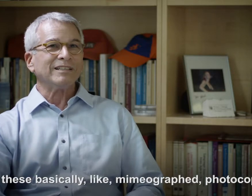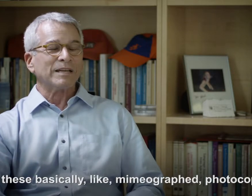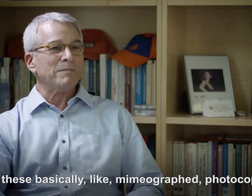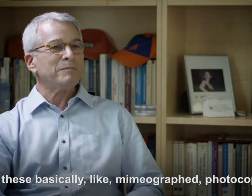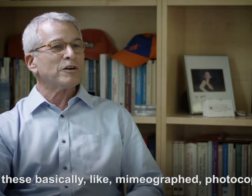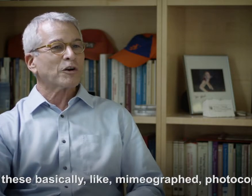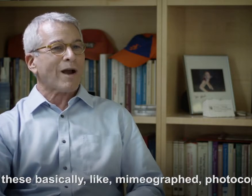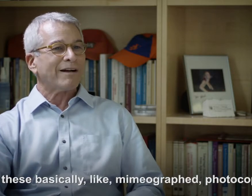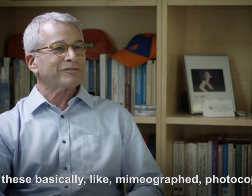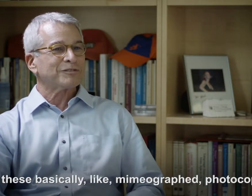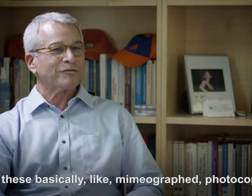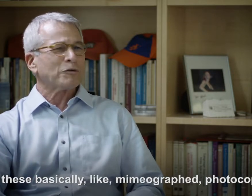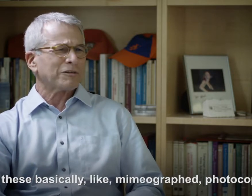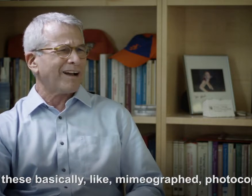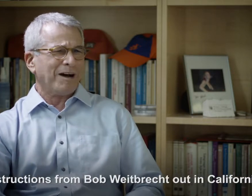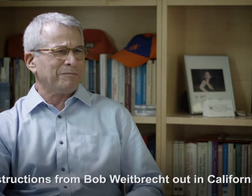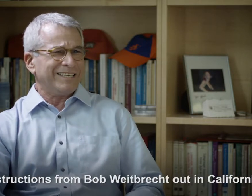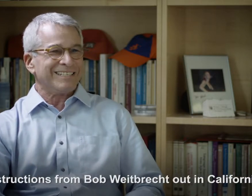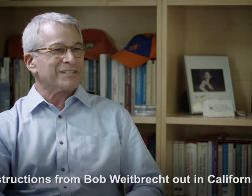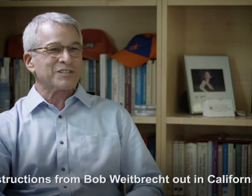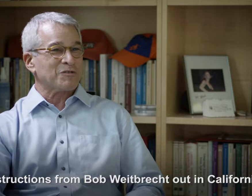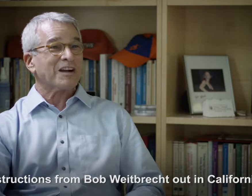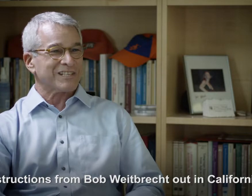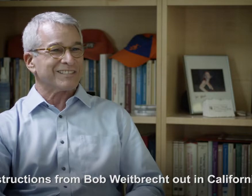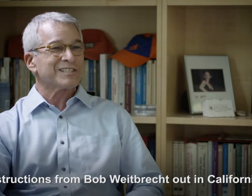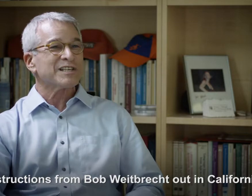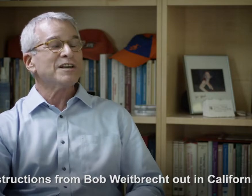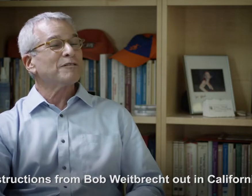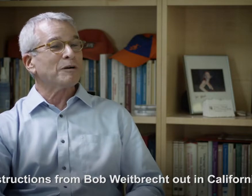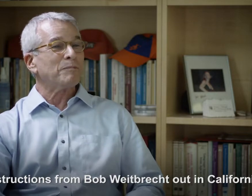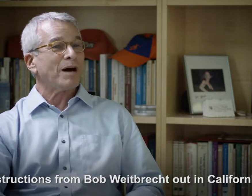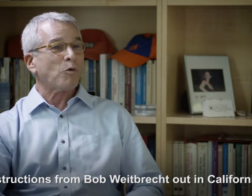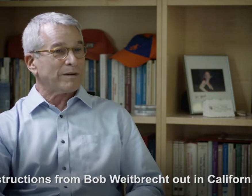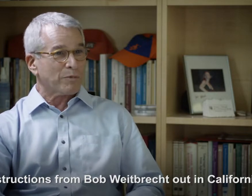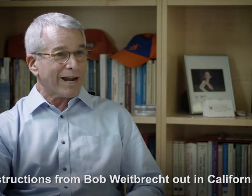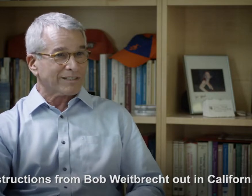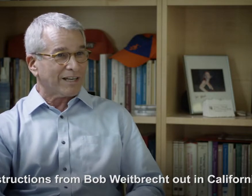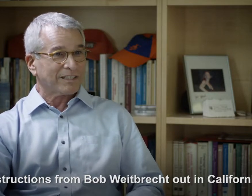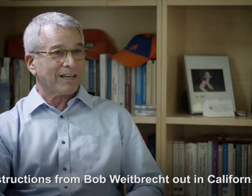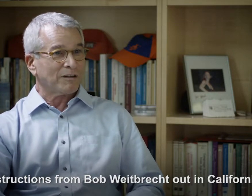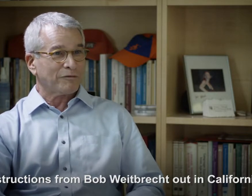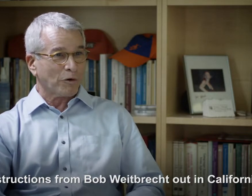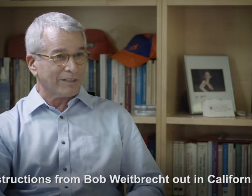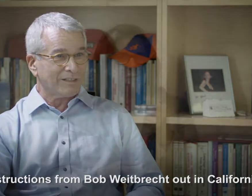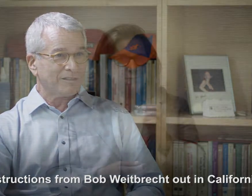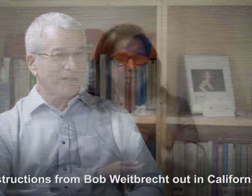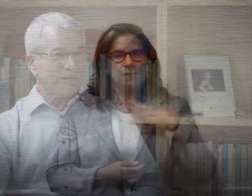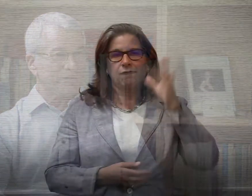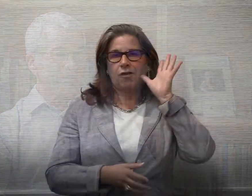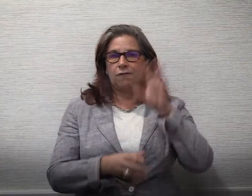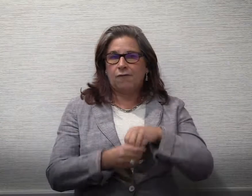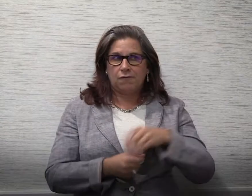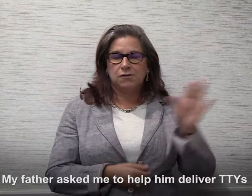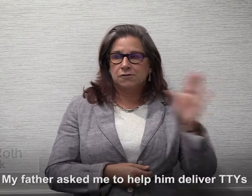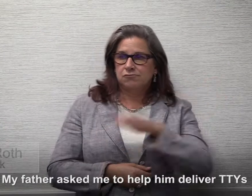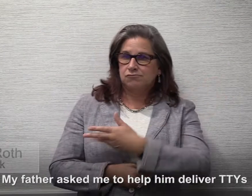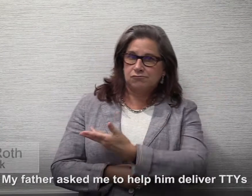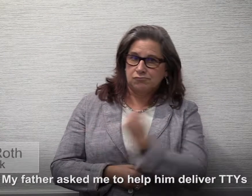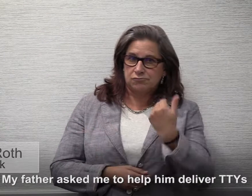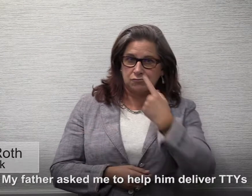like mimeographed, photocopied instructions from Bob Whitebrecht out in California. My father asked me to help